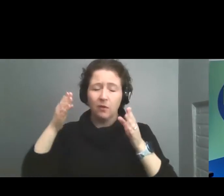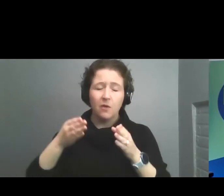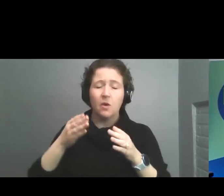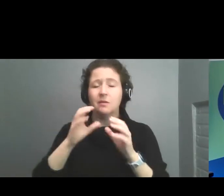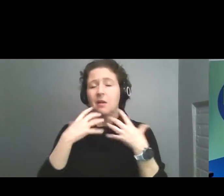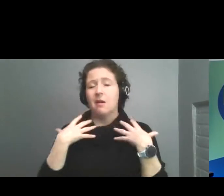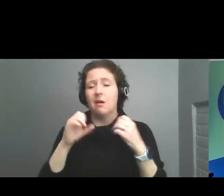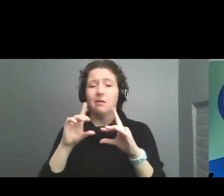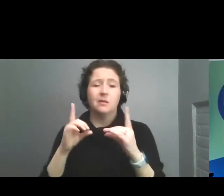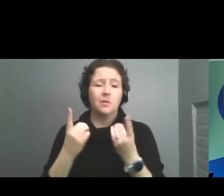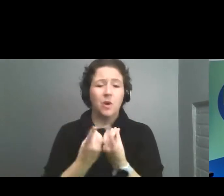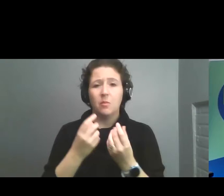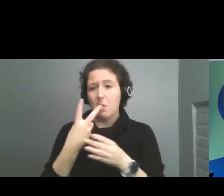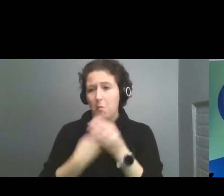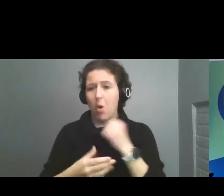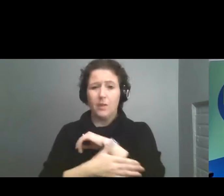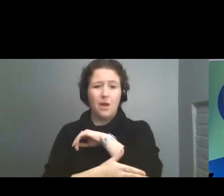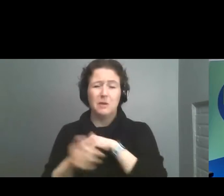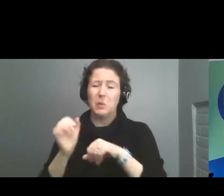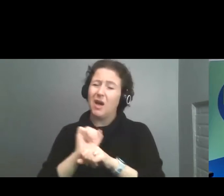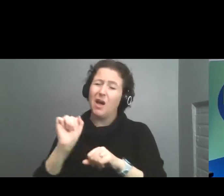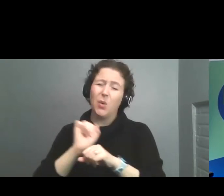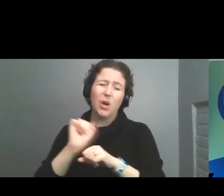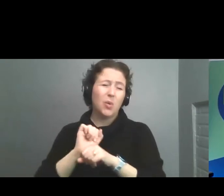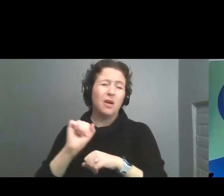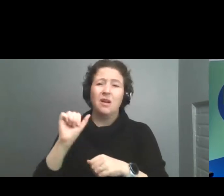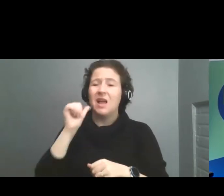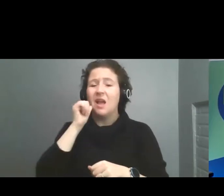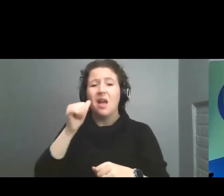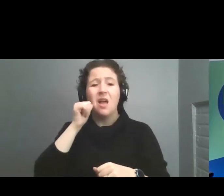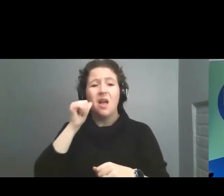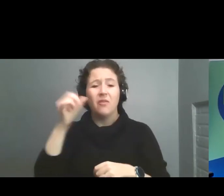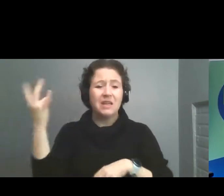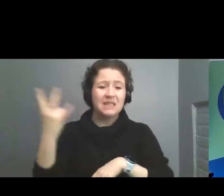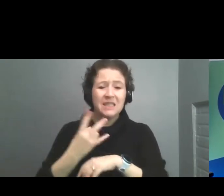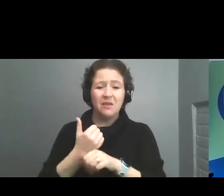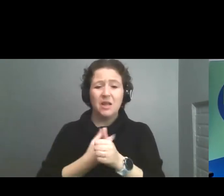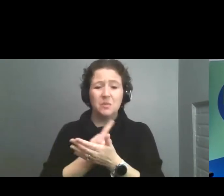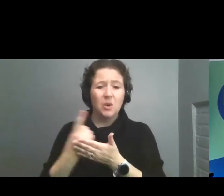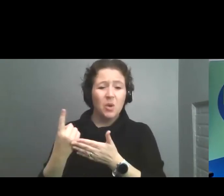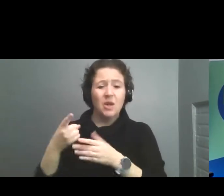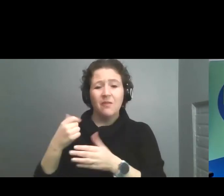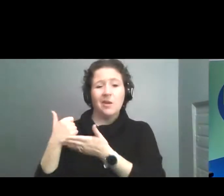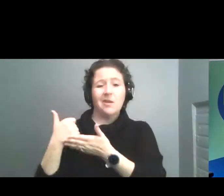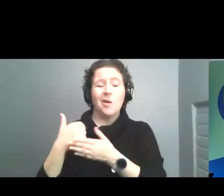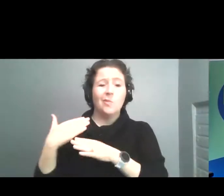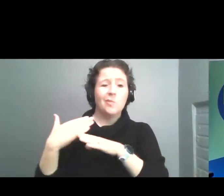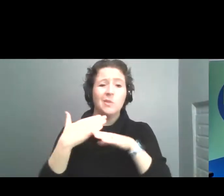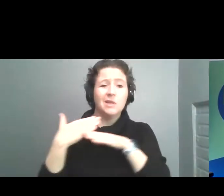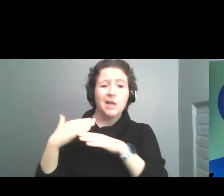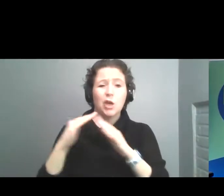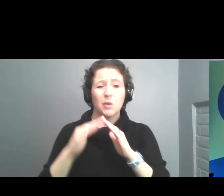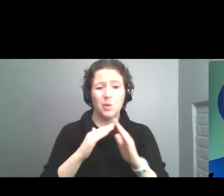tirelessly 7 days a week since early April to help protect our community, but they're weary. They're affected by